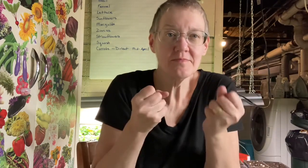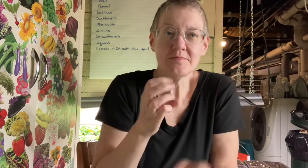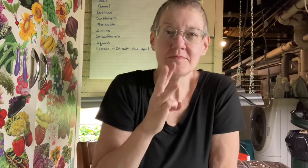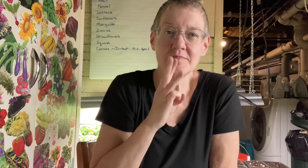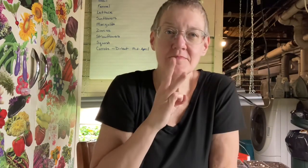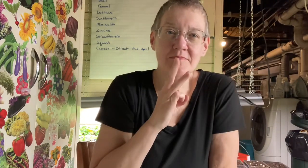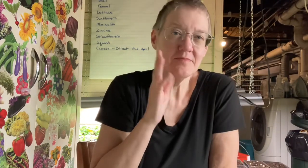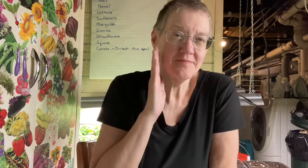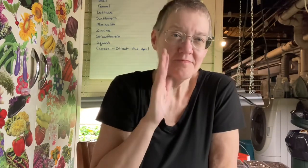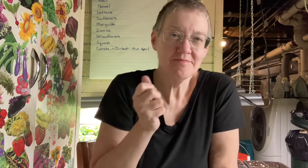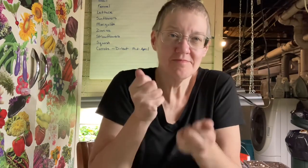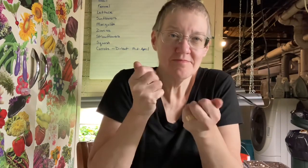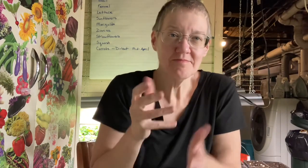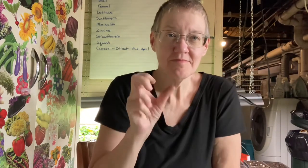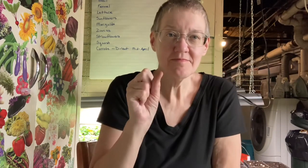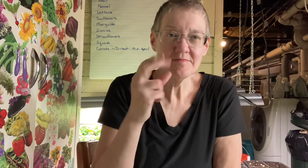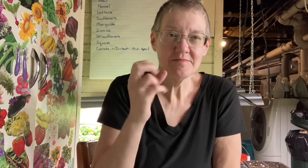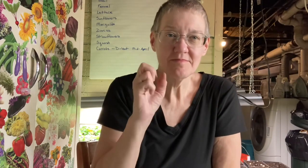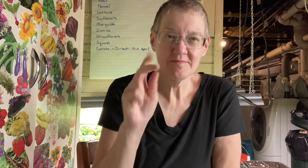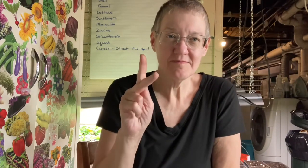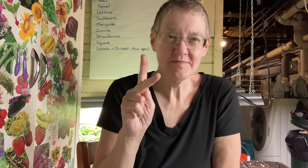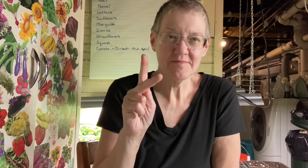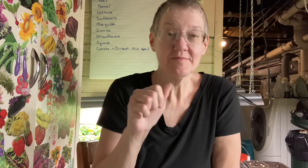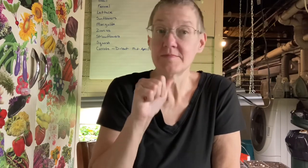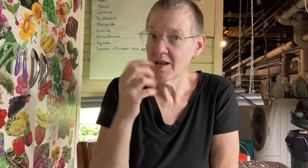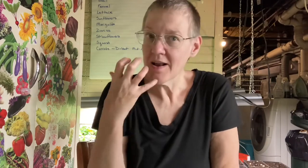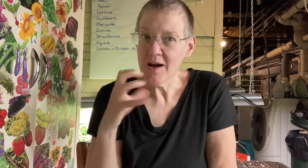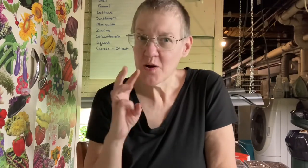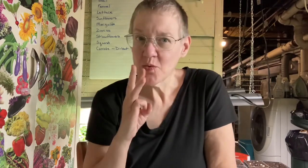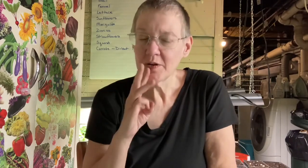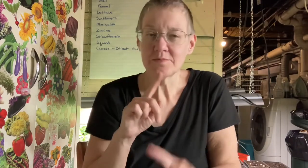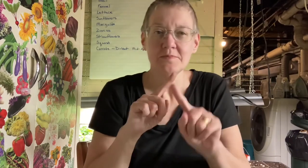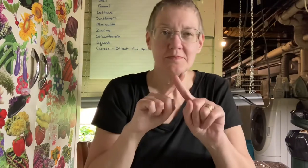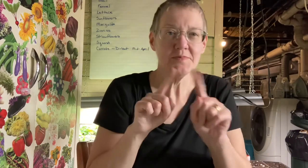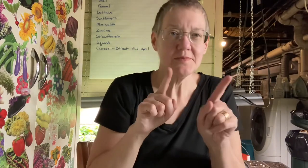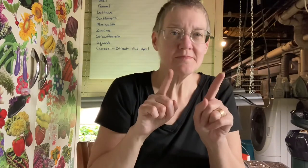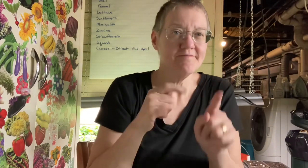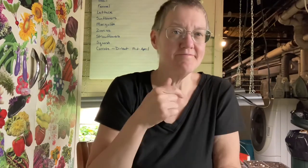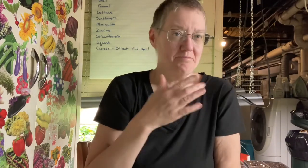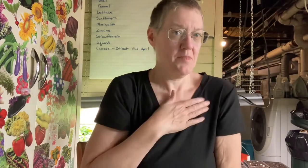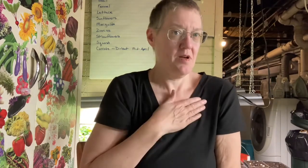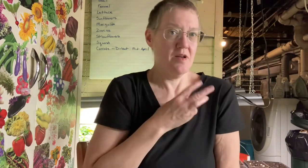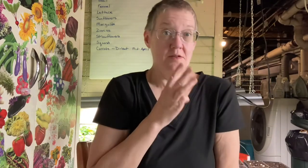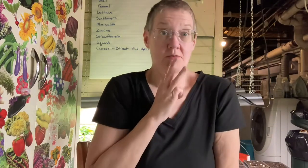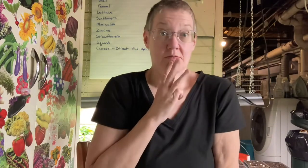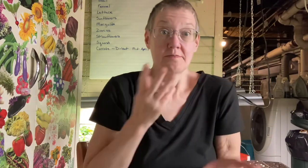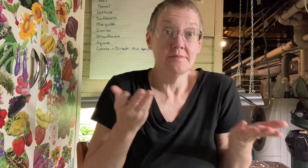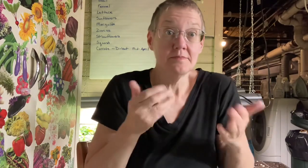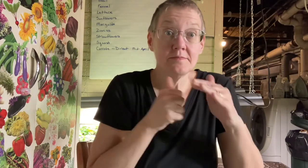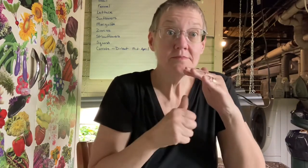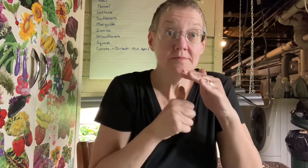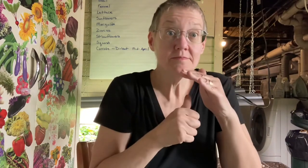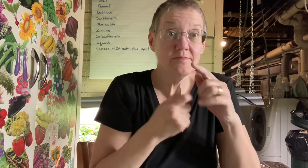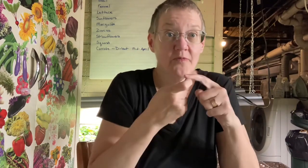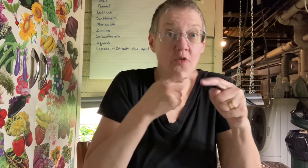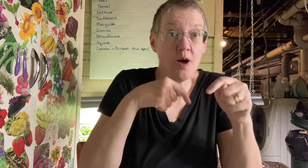warm water. Cold water is going to cause shock. Now, not hot water. For example, my basement